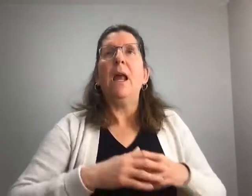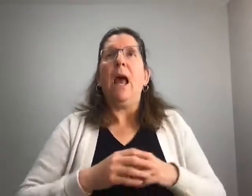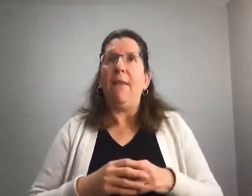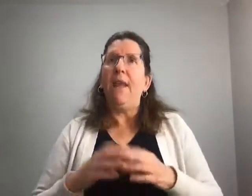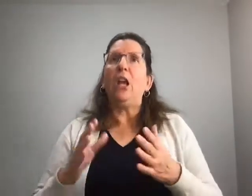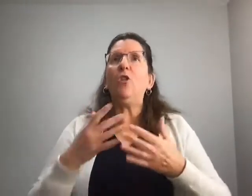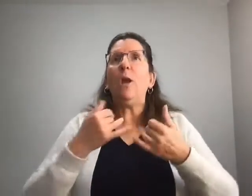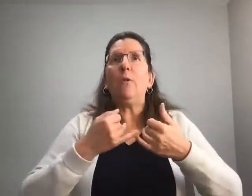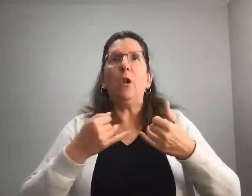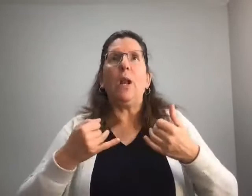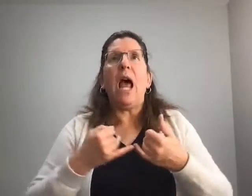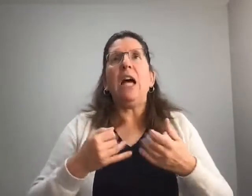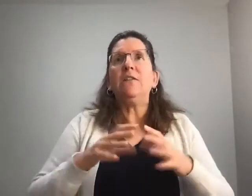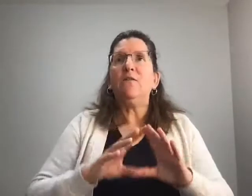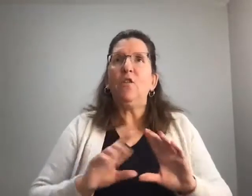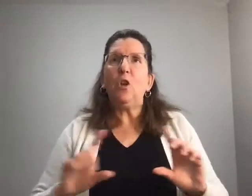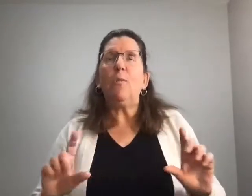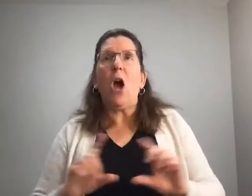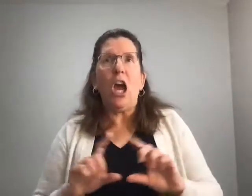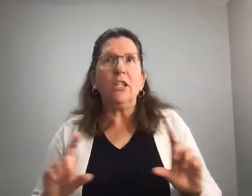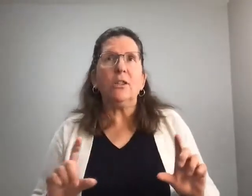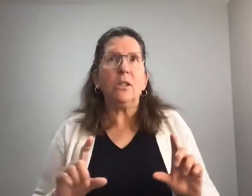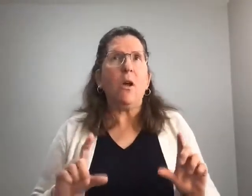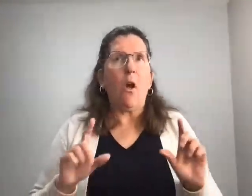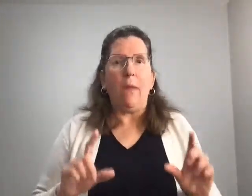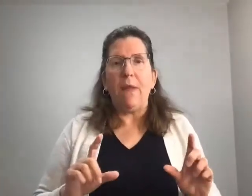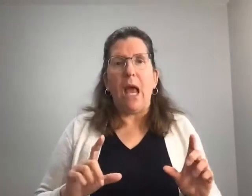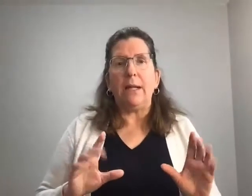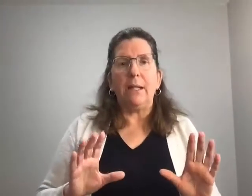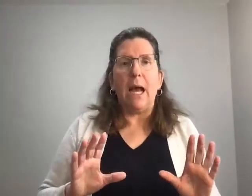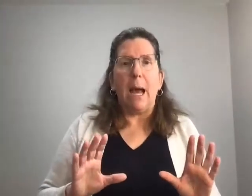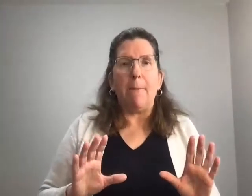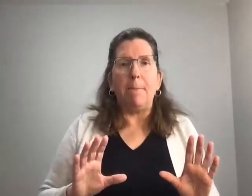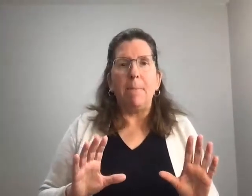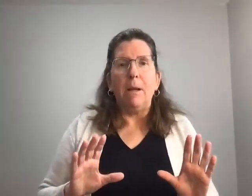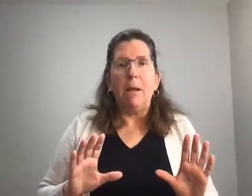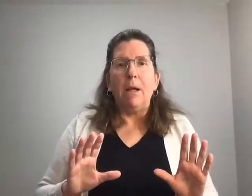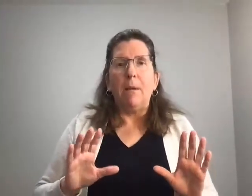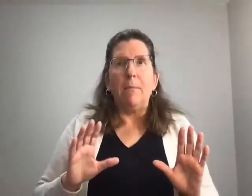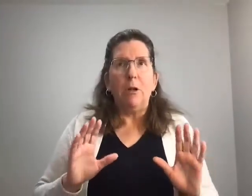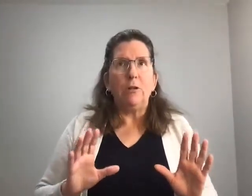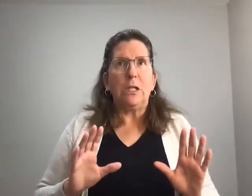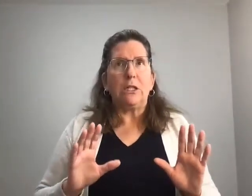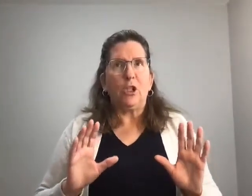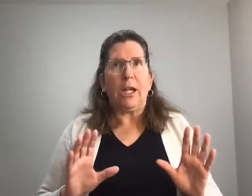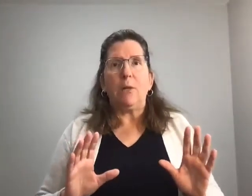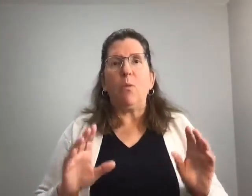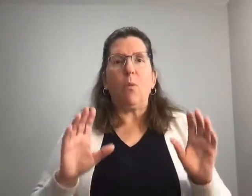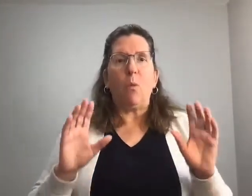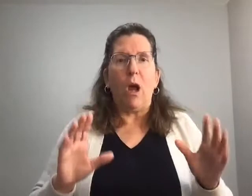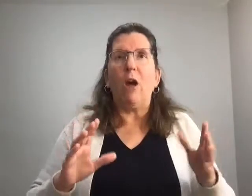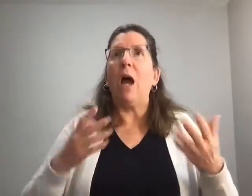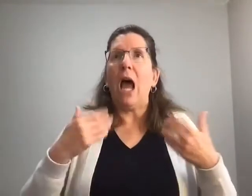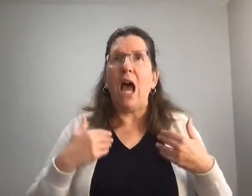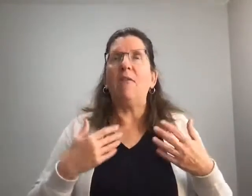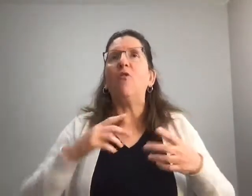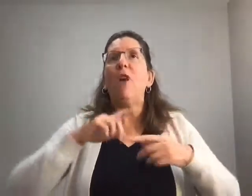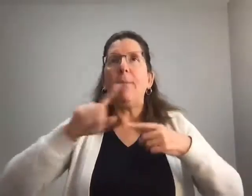And then your last few bars on that music sheet will have a